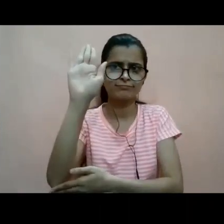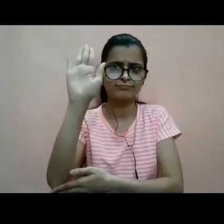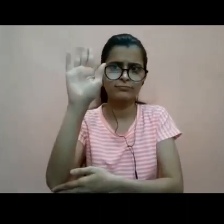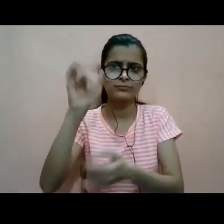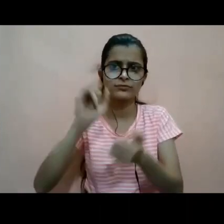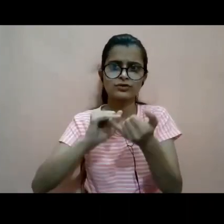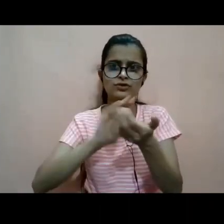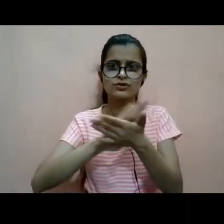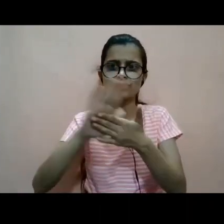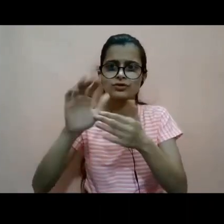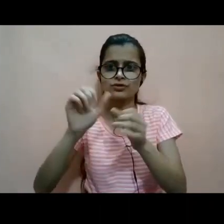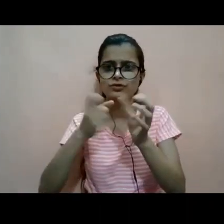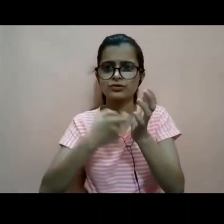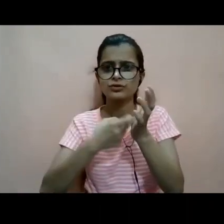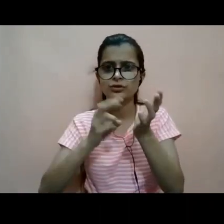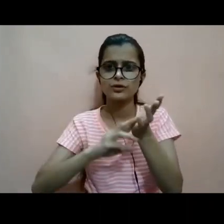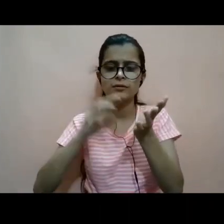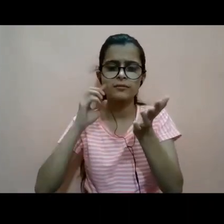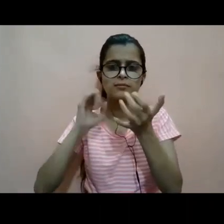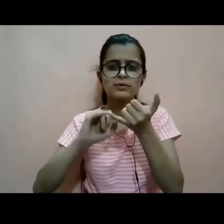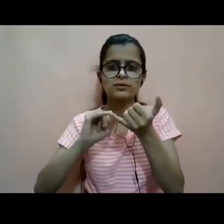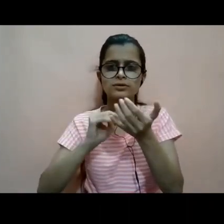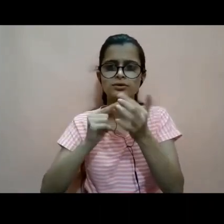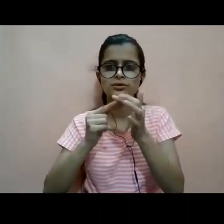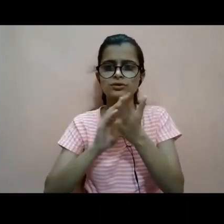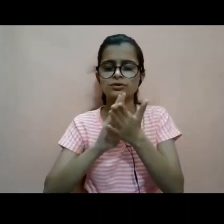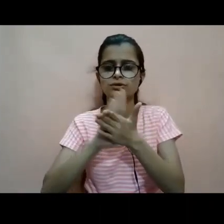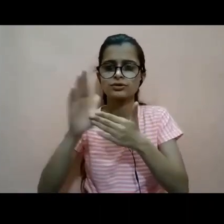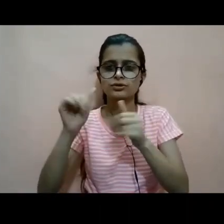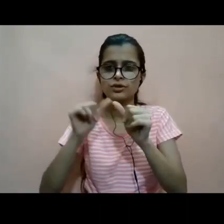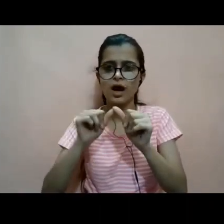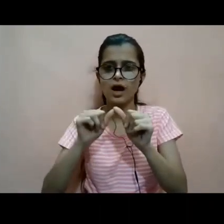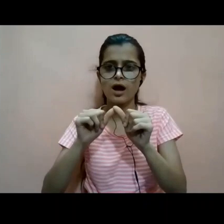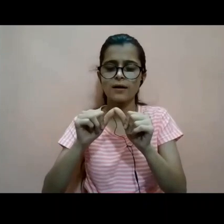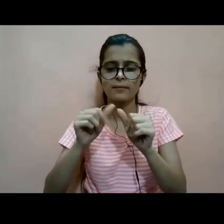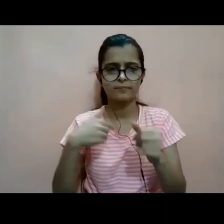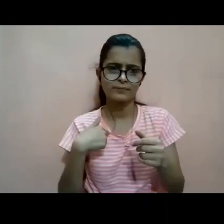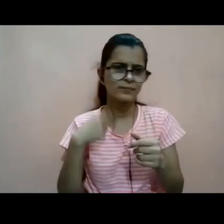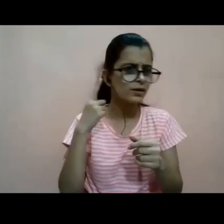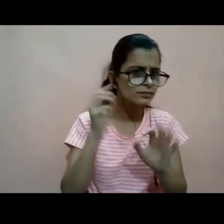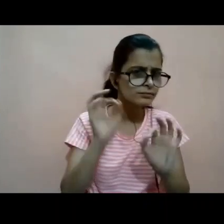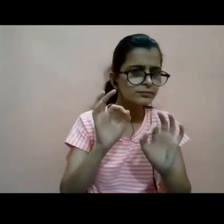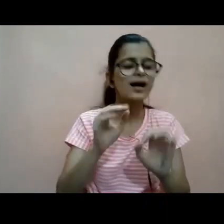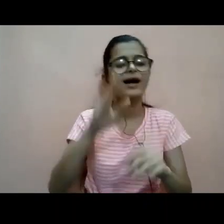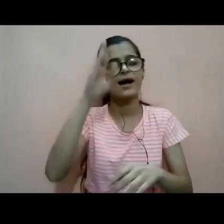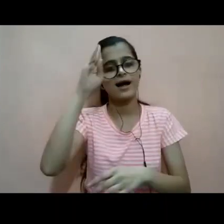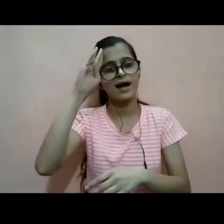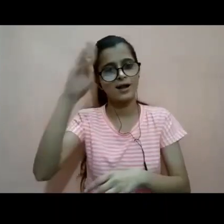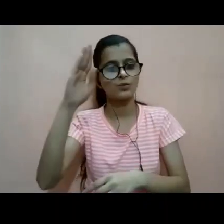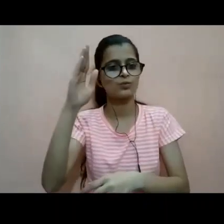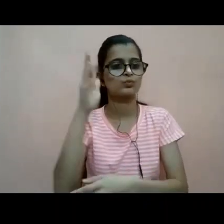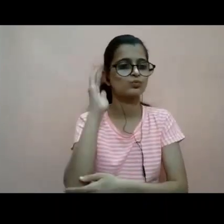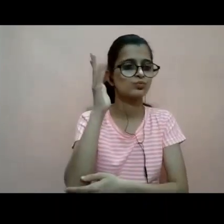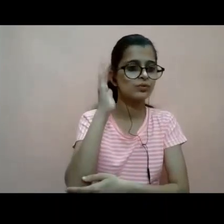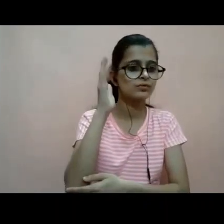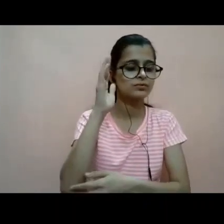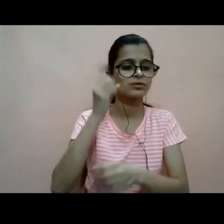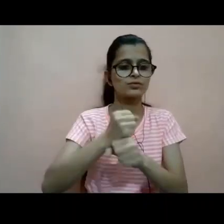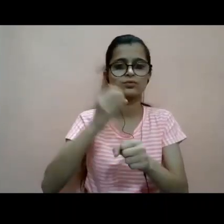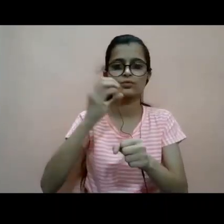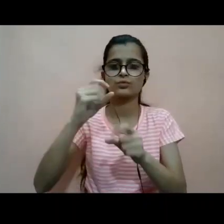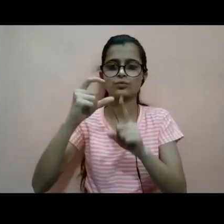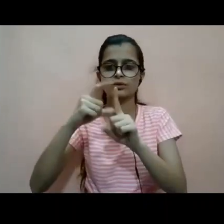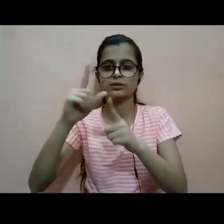Menus, meeting tools, audio now. Yeah, am I audible? Yes. Yeah, hi, Professor Goodley, and thank you so much, Professor